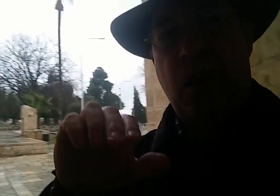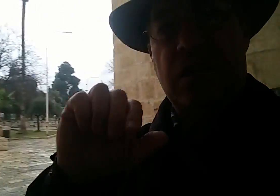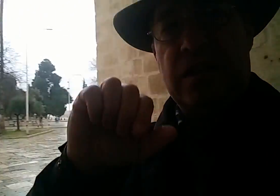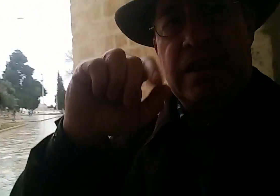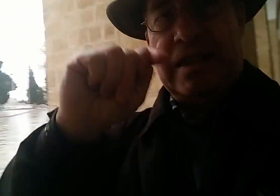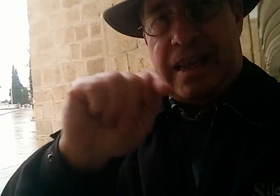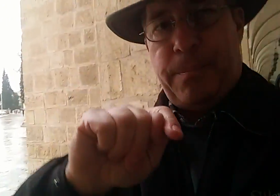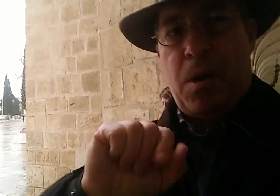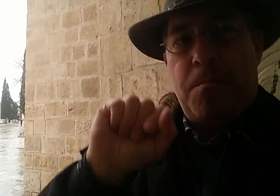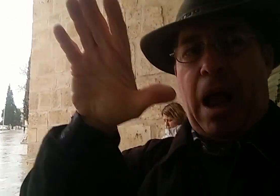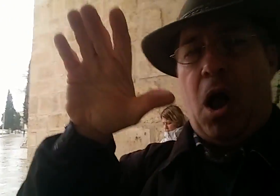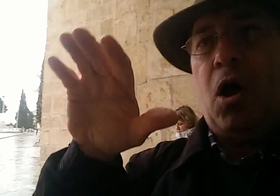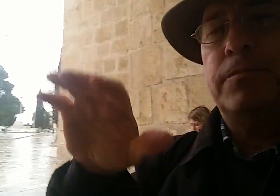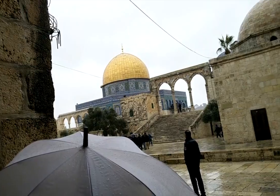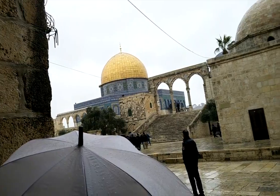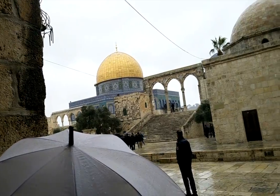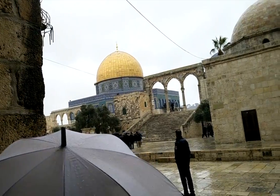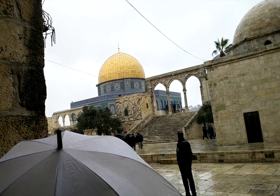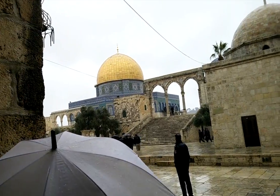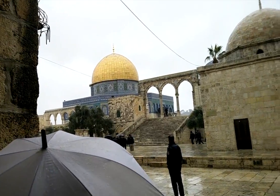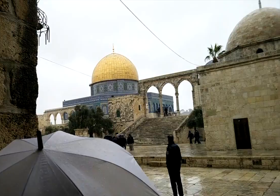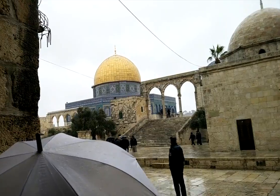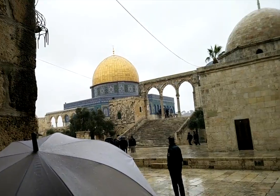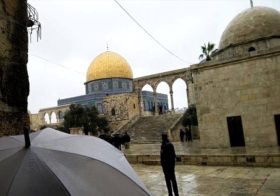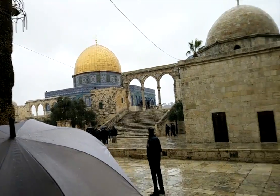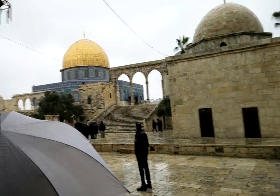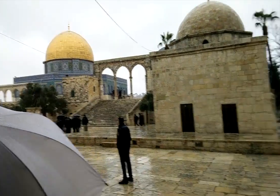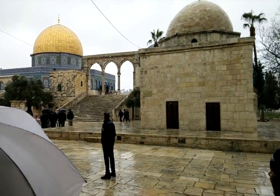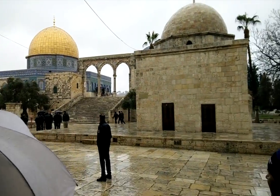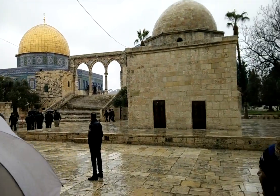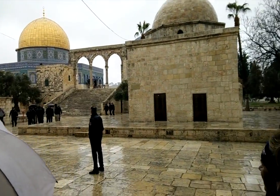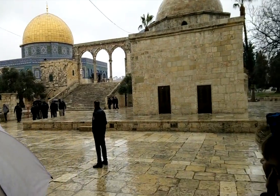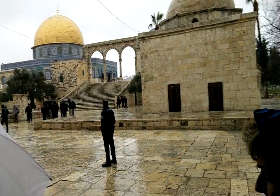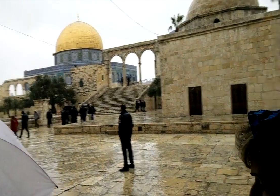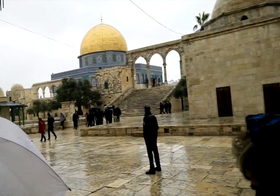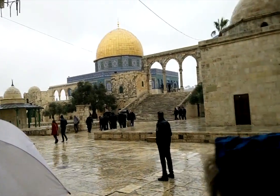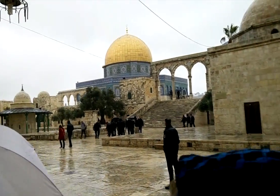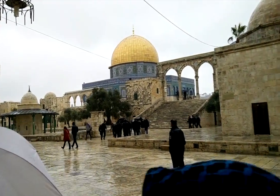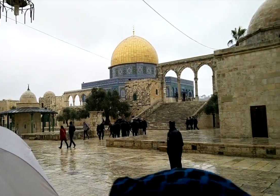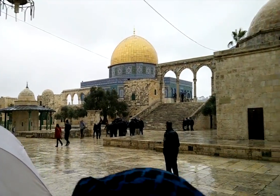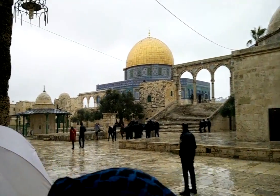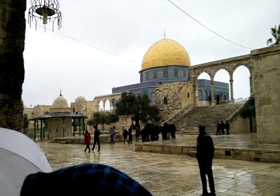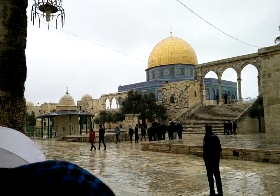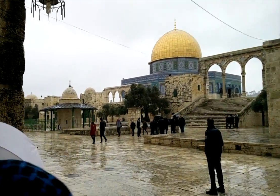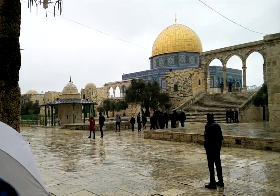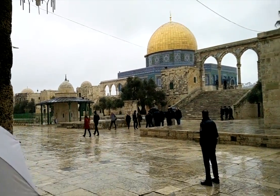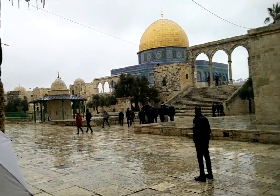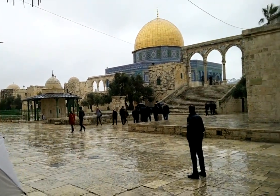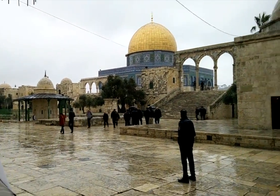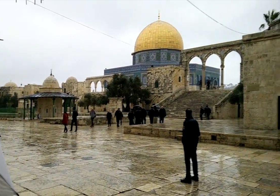Right here in this area. We're on the Temple Mount. Another view of the Dome of the Rock.